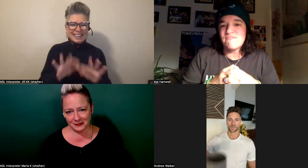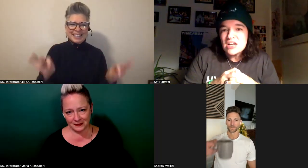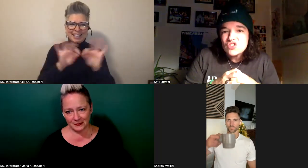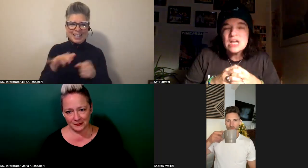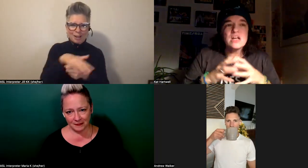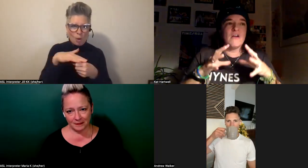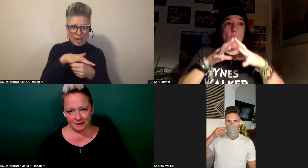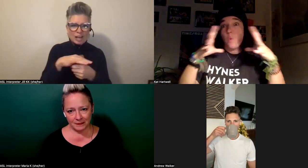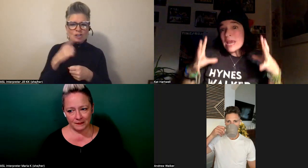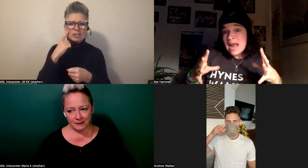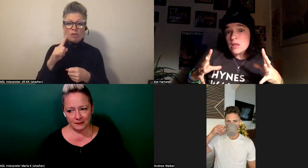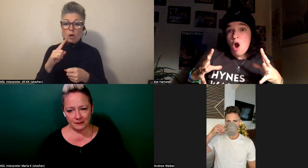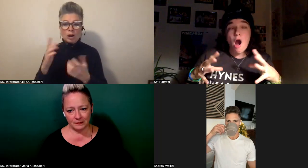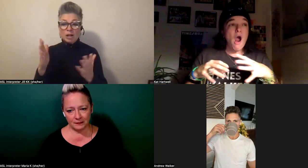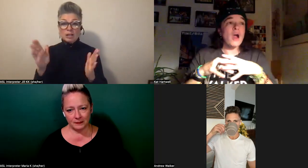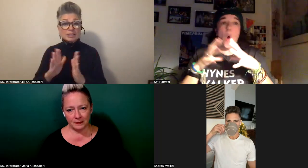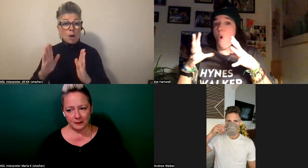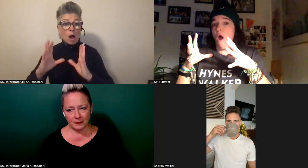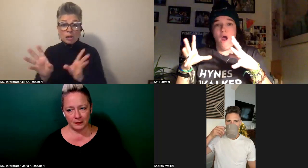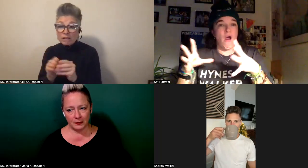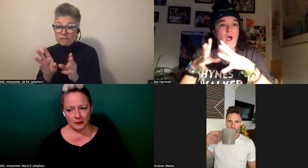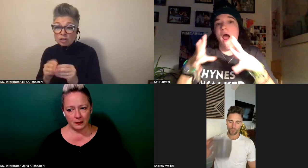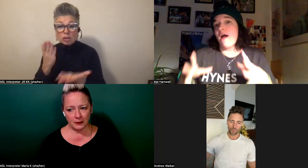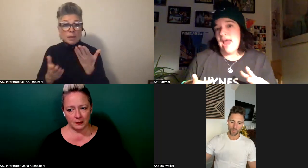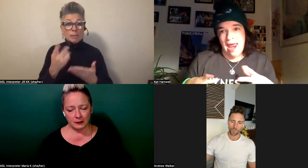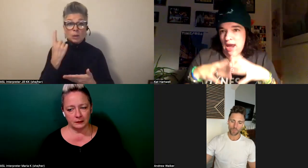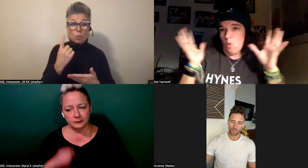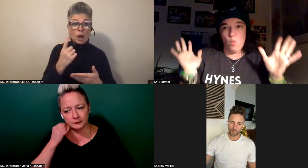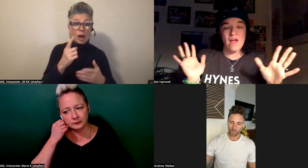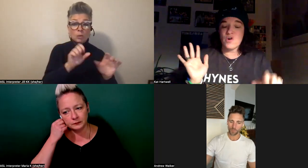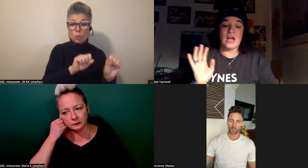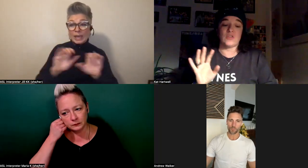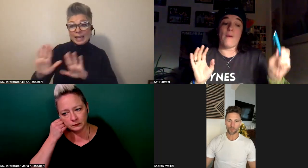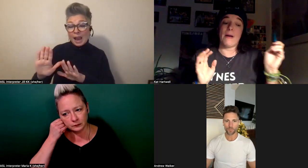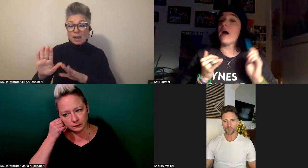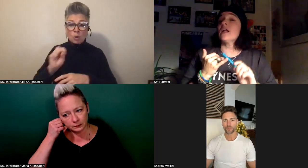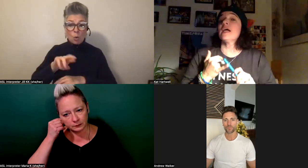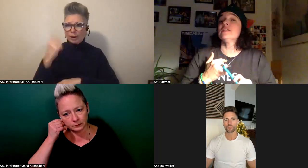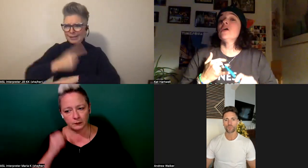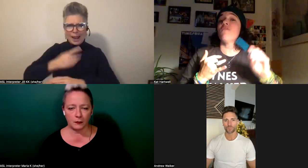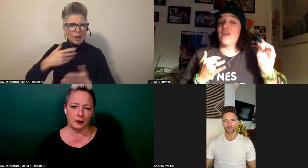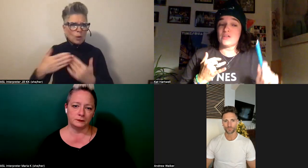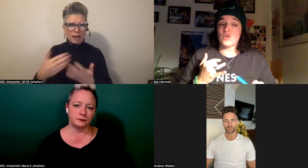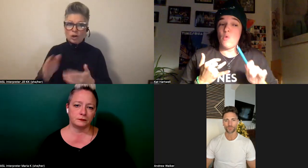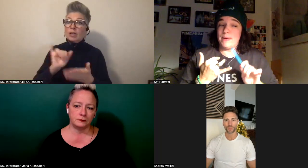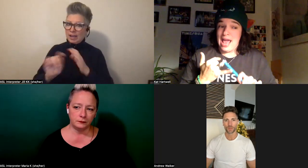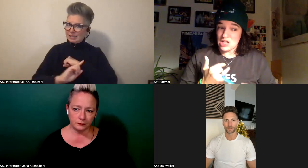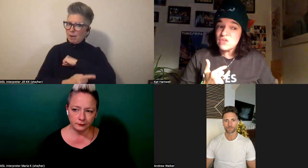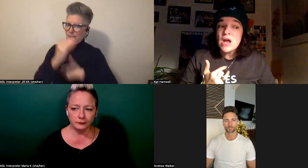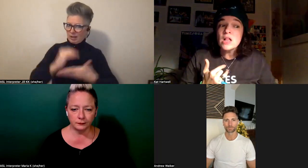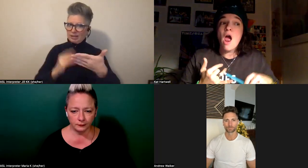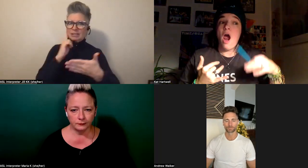small convention, weekend long, or a day, whatever. And so on my bucket list for next year will